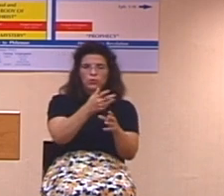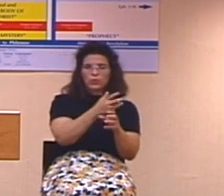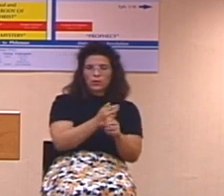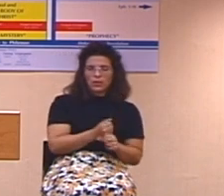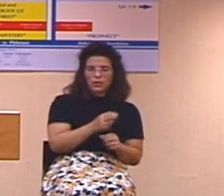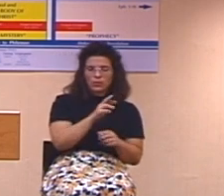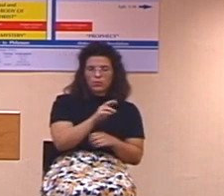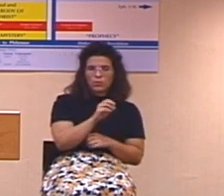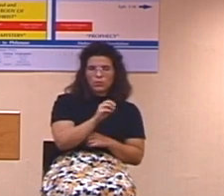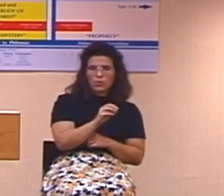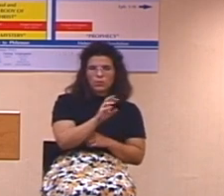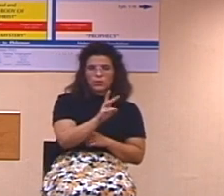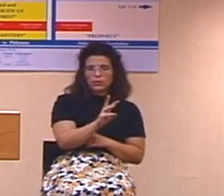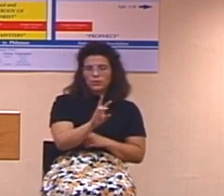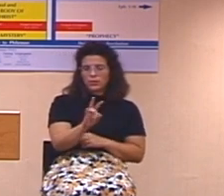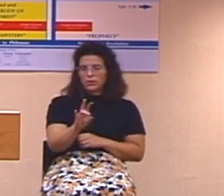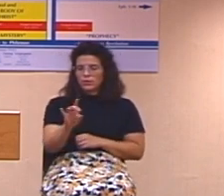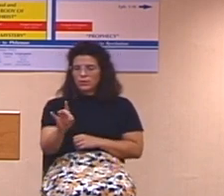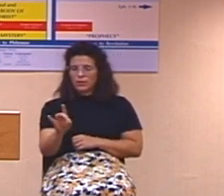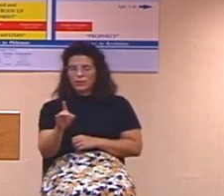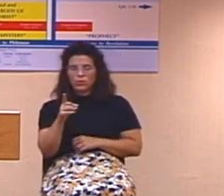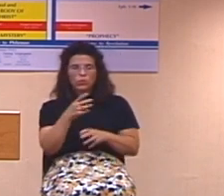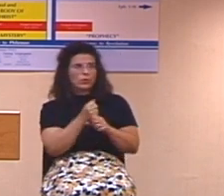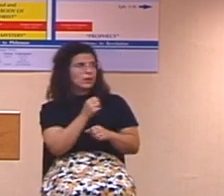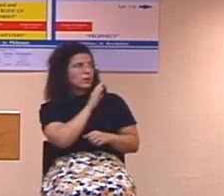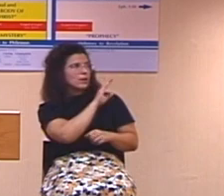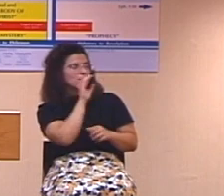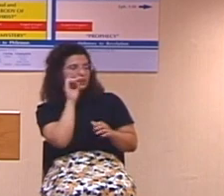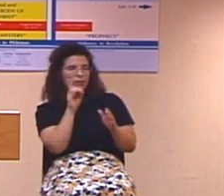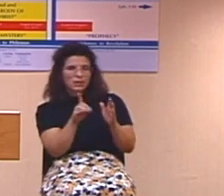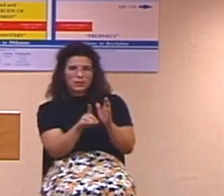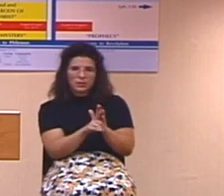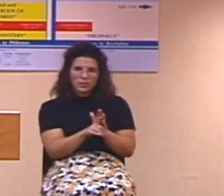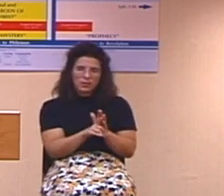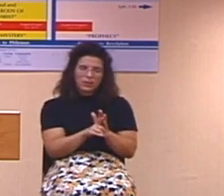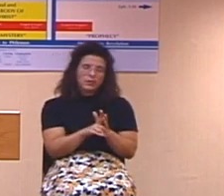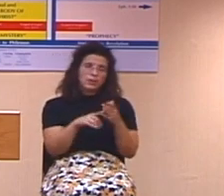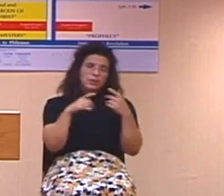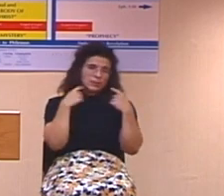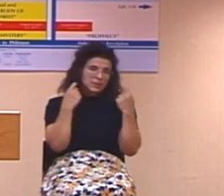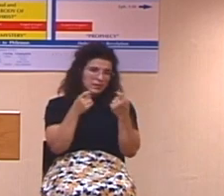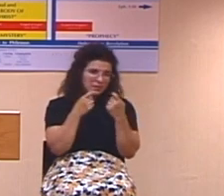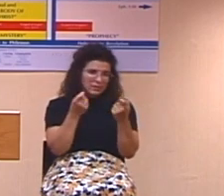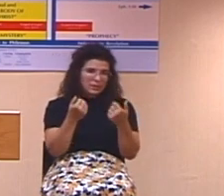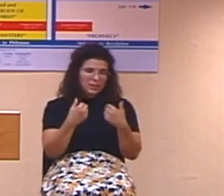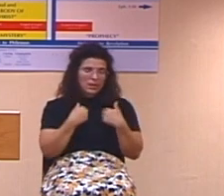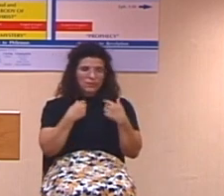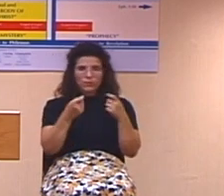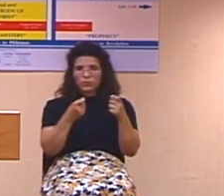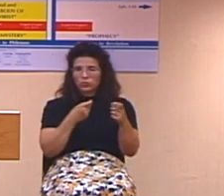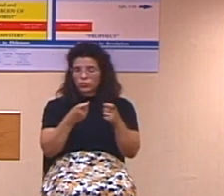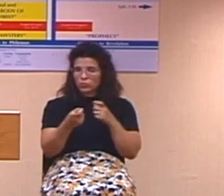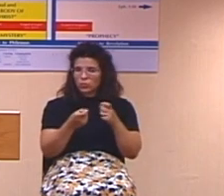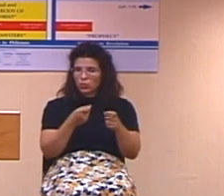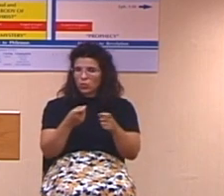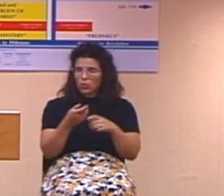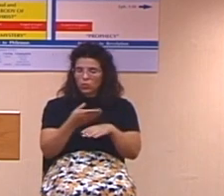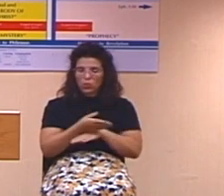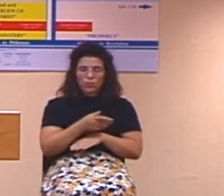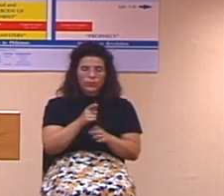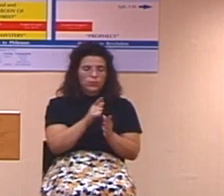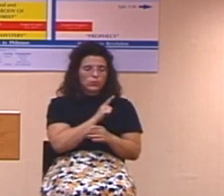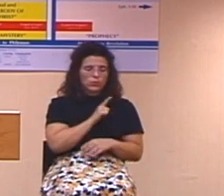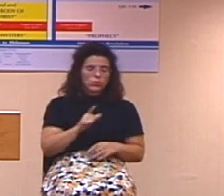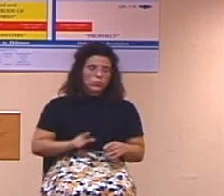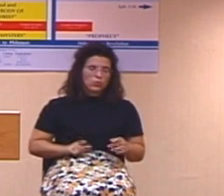7, 8. You get his identity. Did sin have control over the Lord